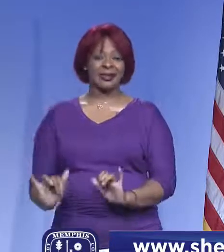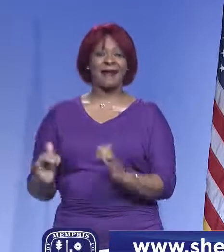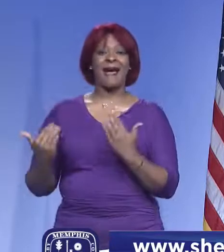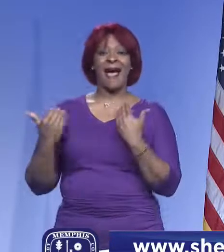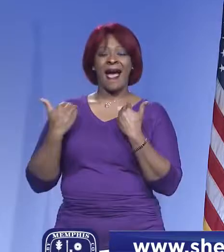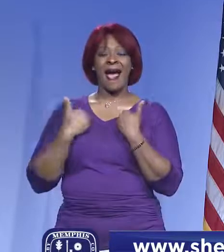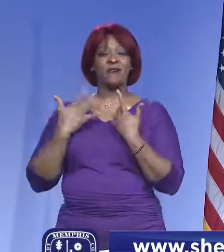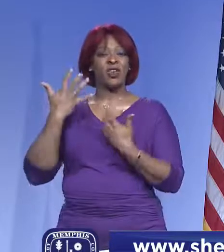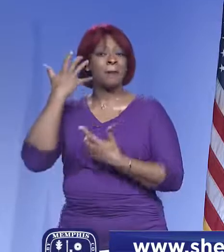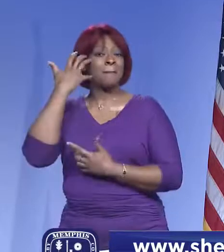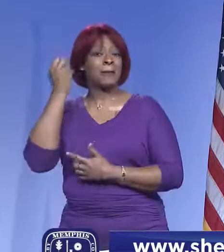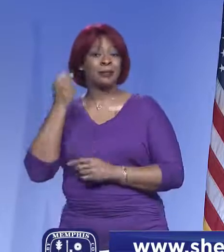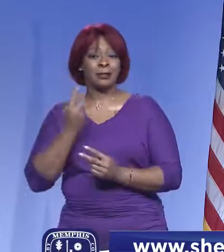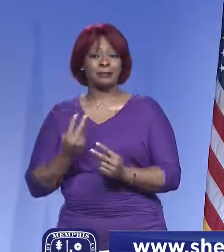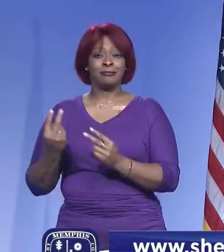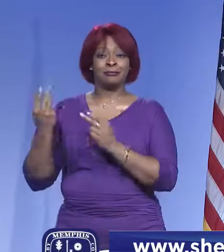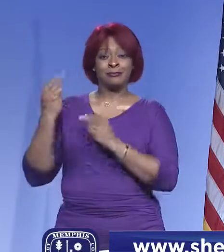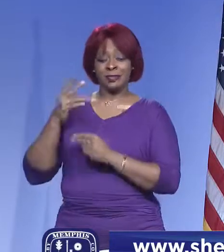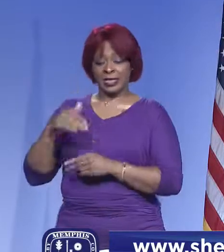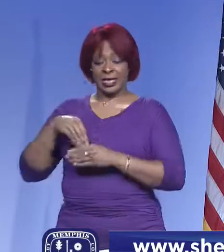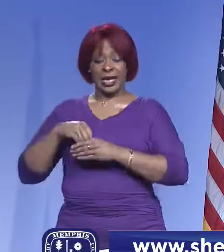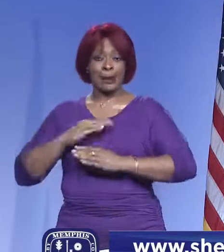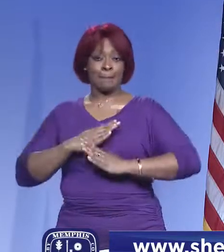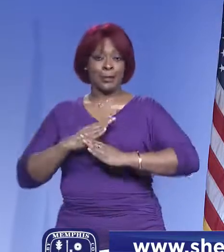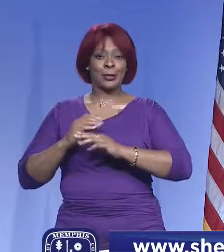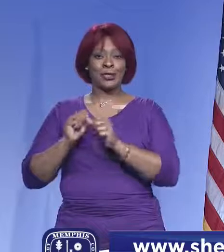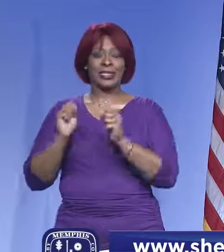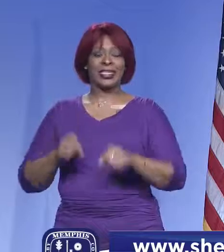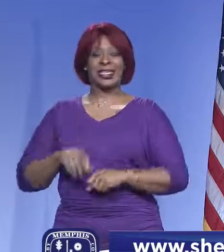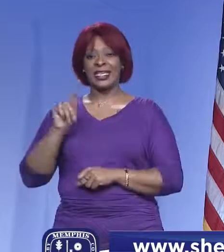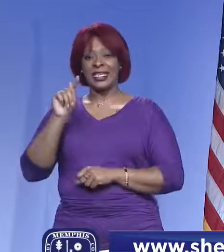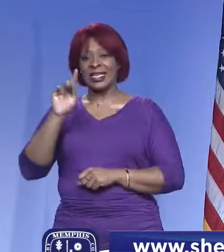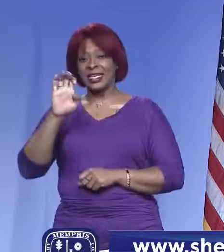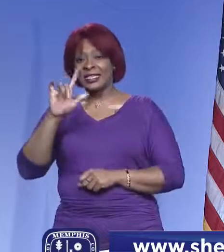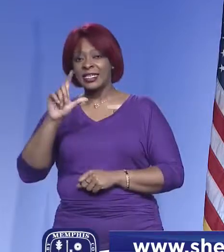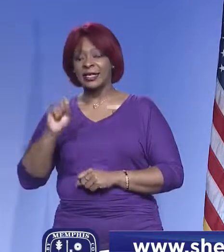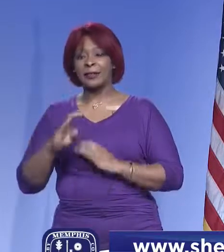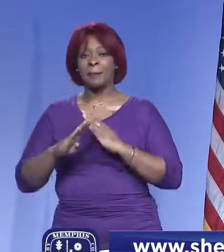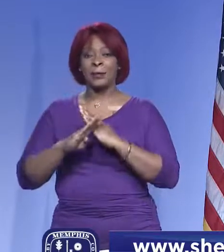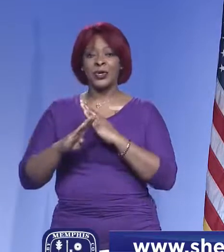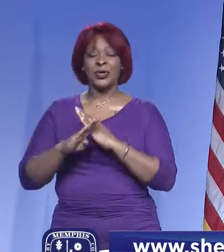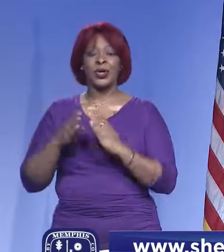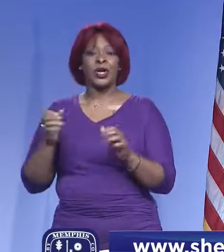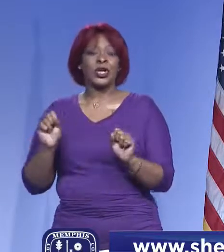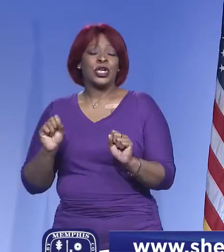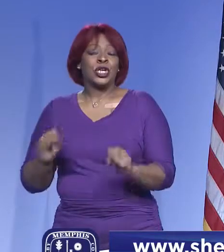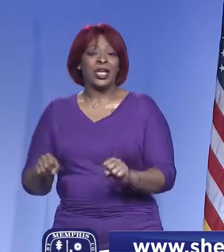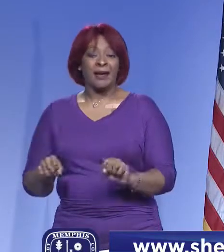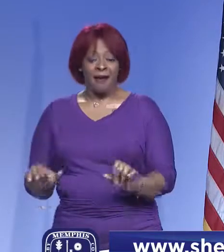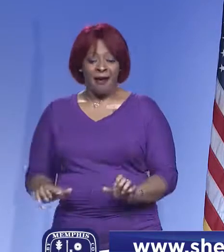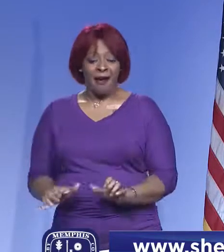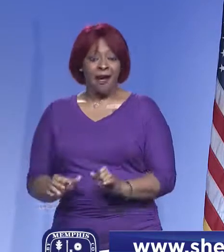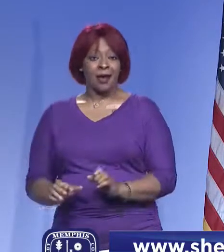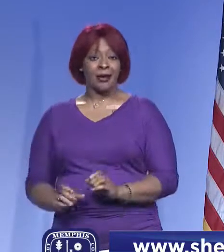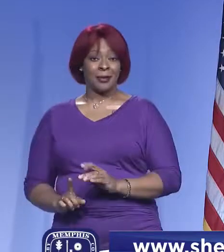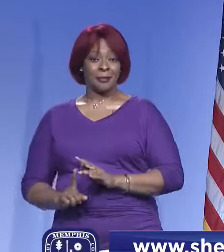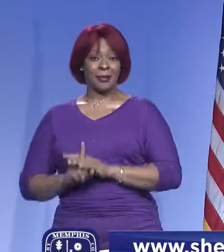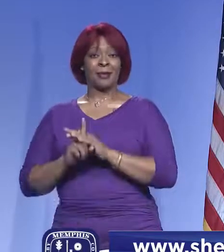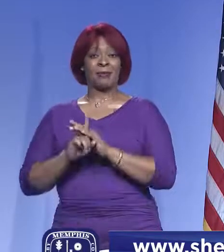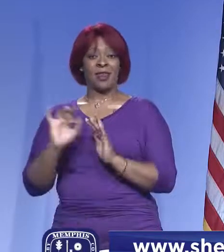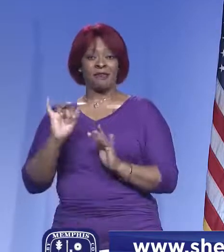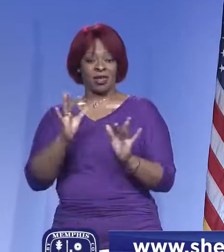in the memory bank of the immune system a T cell immunity that could be activated with